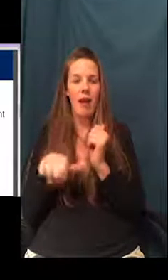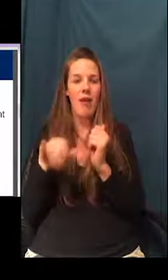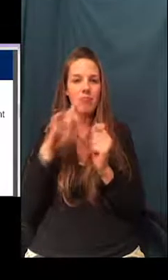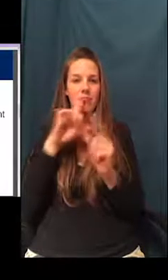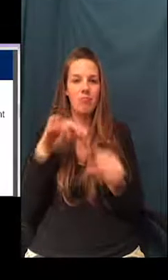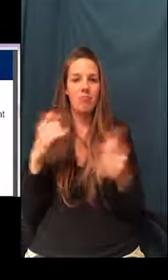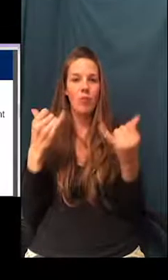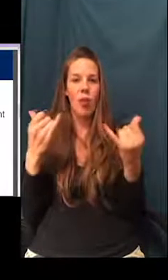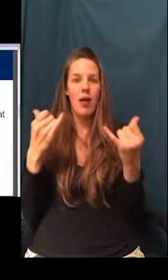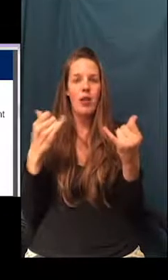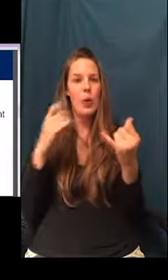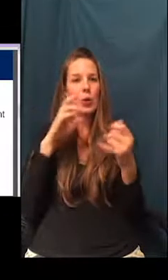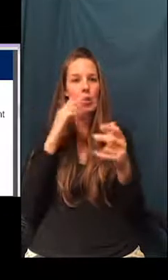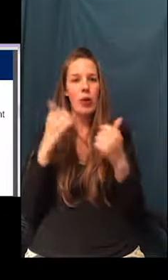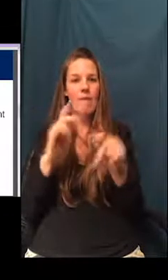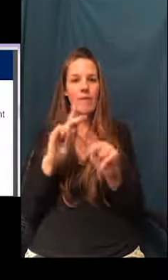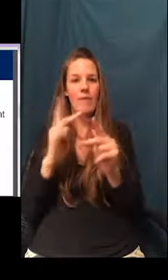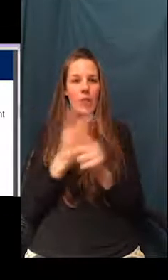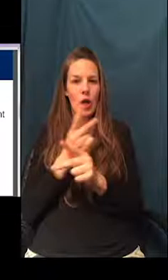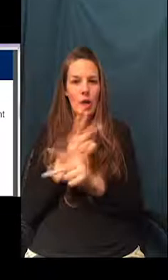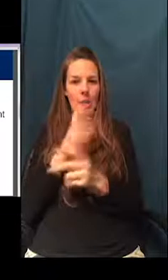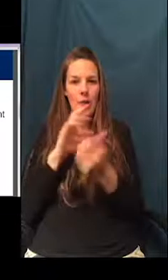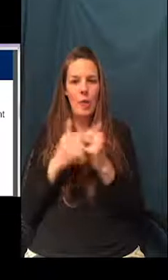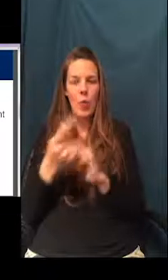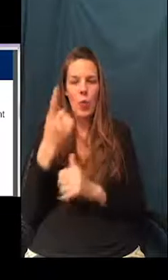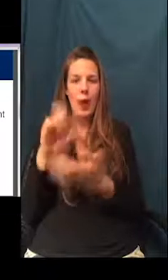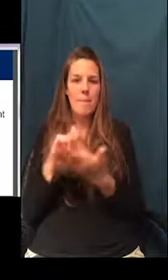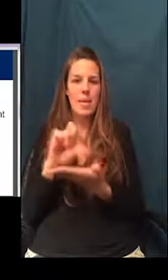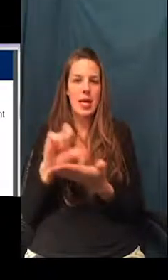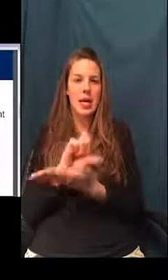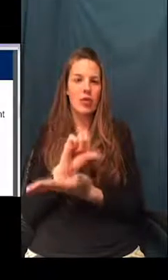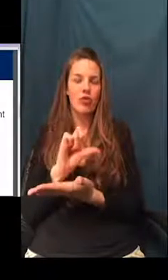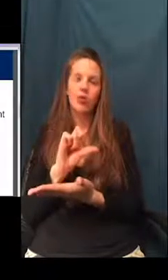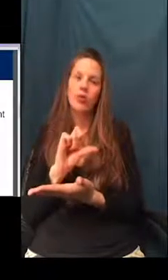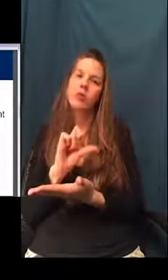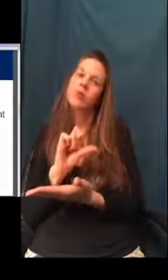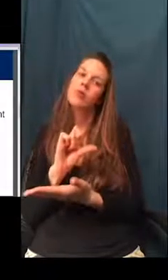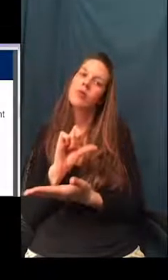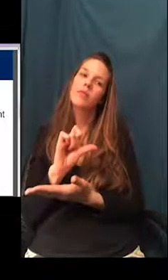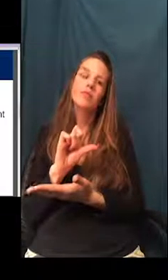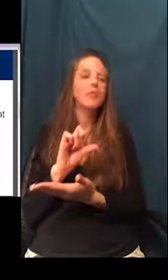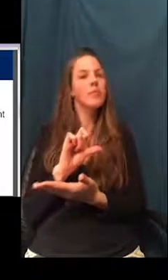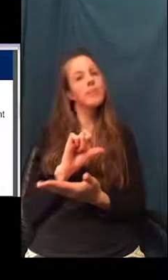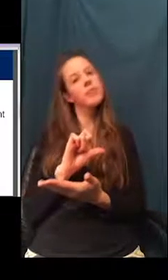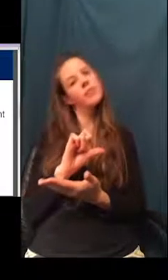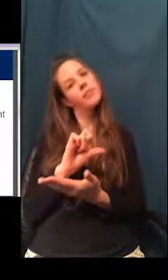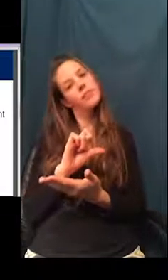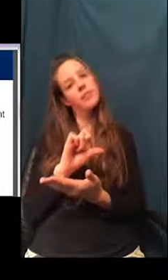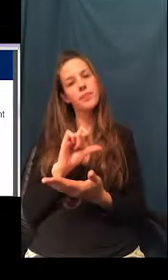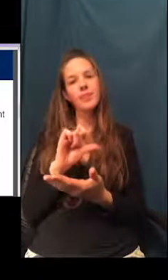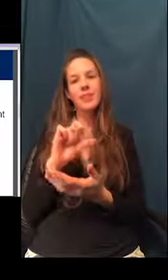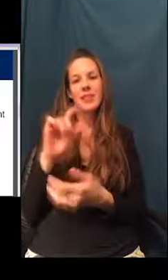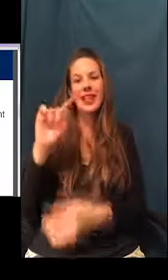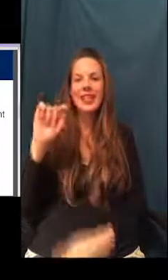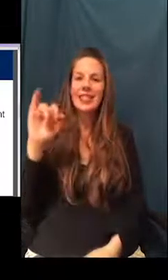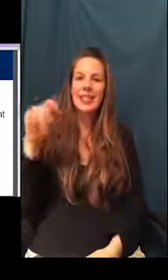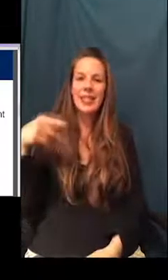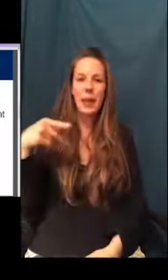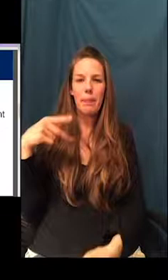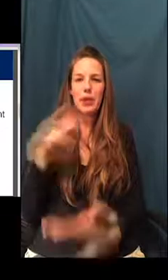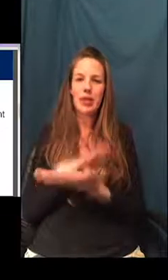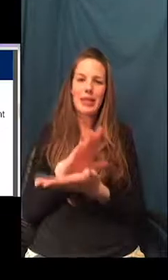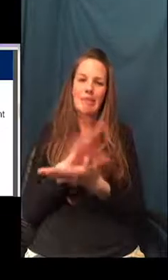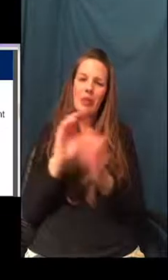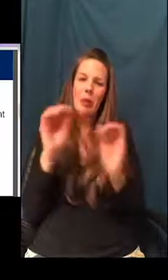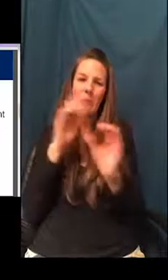is that we're taking a look at kind of putting together a one-page, kind of tip sheet, I guess, for lack of a